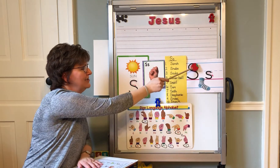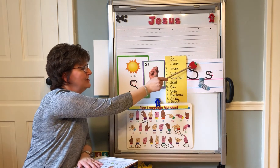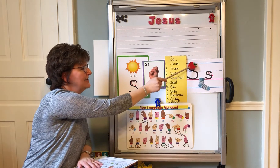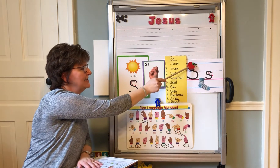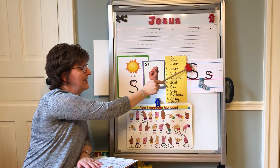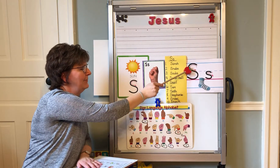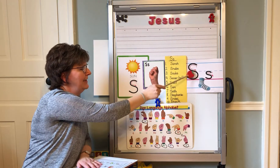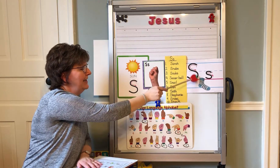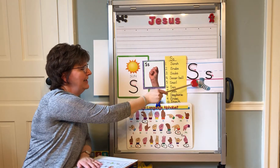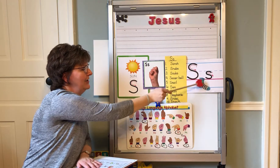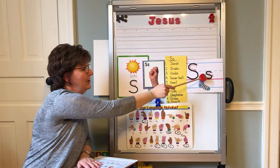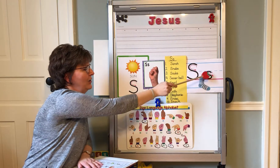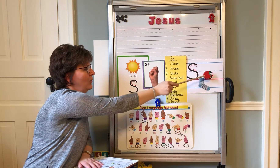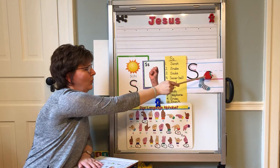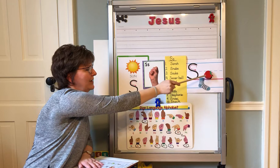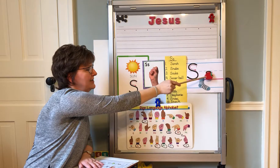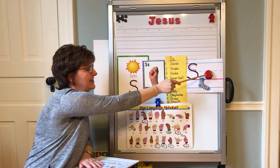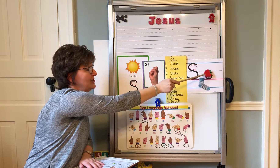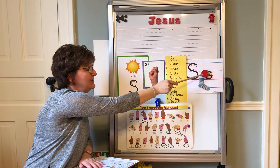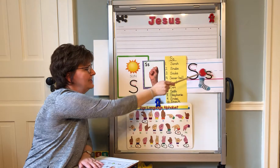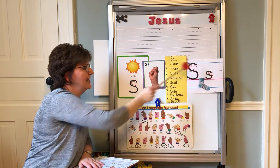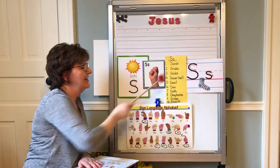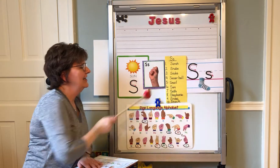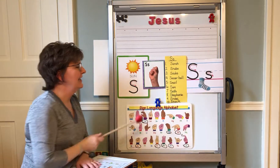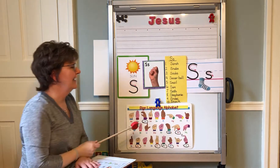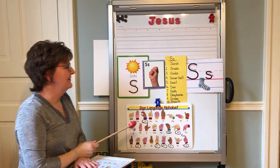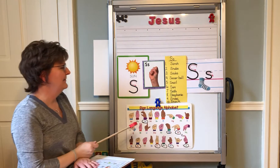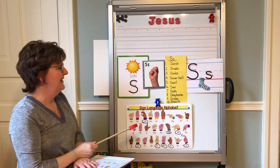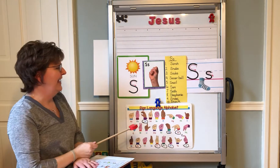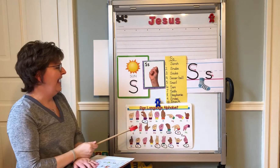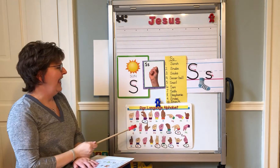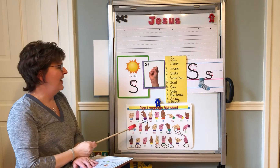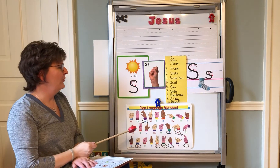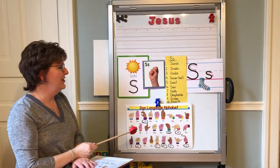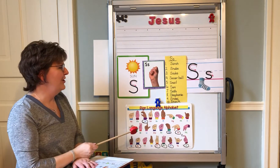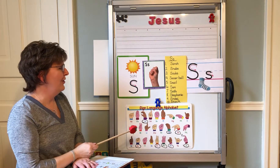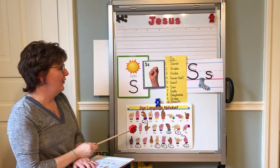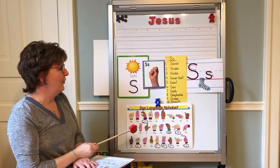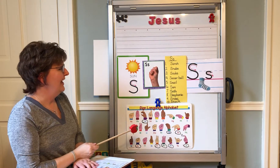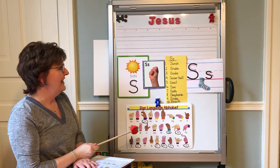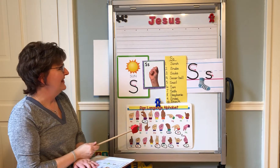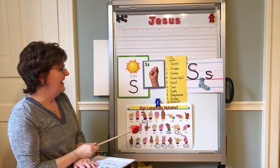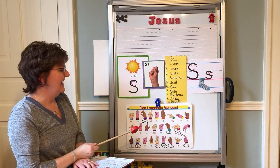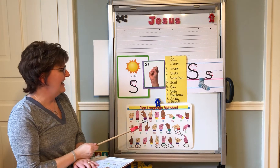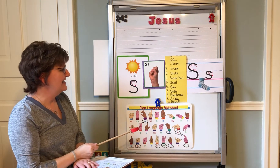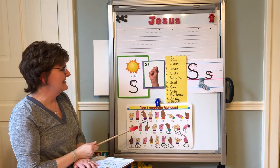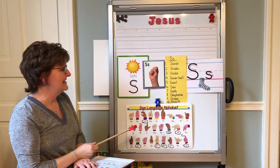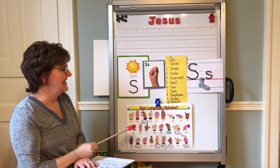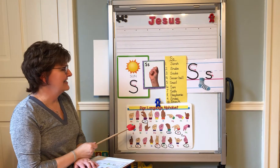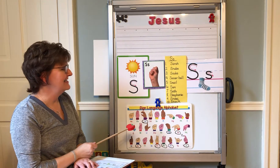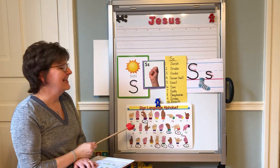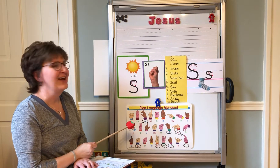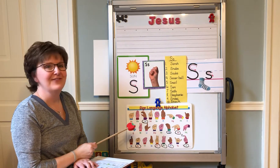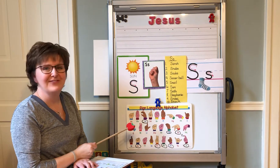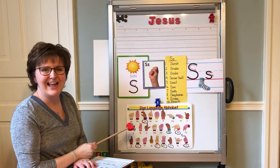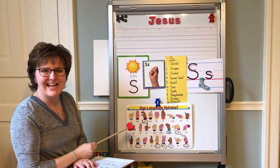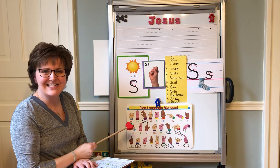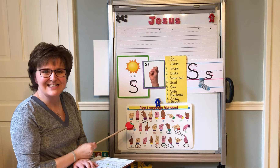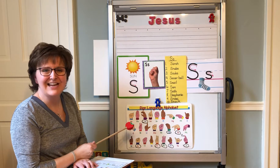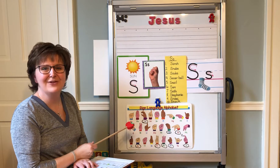the top line, one touches the dotted line. And we know that S says flat tire,